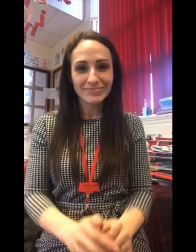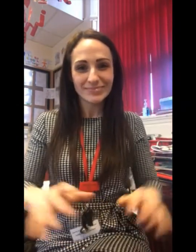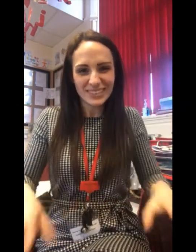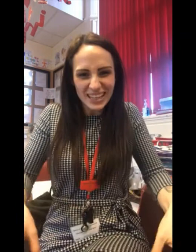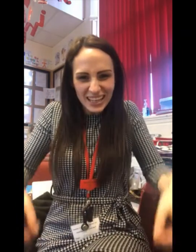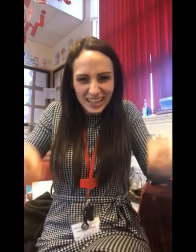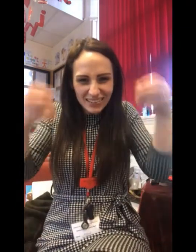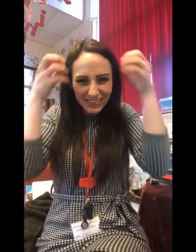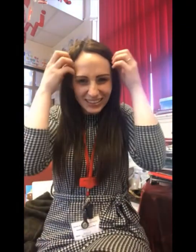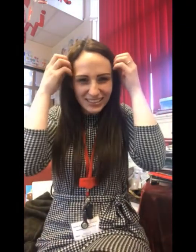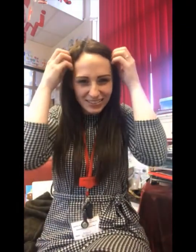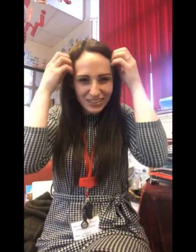Like much